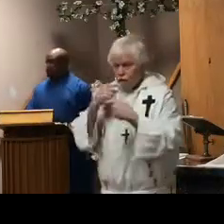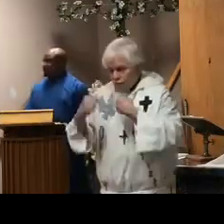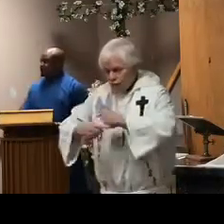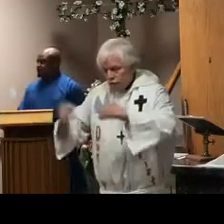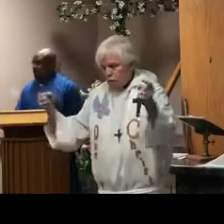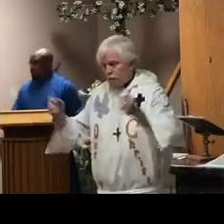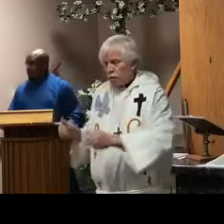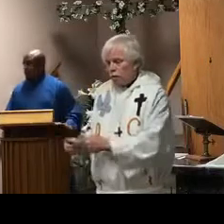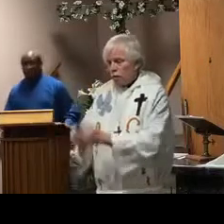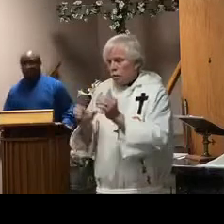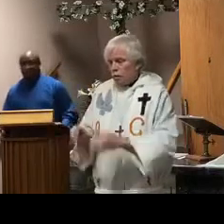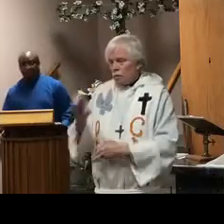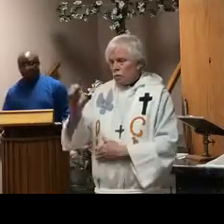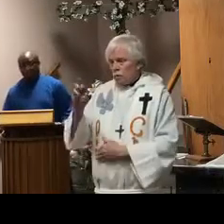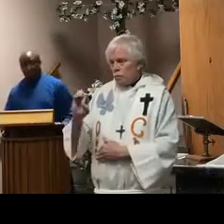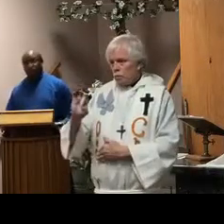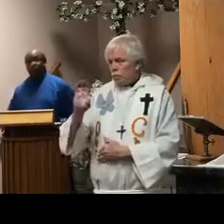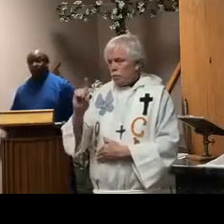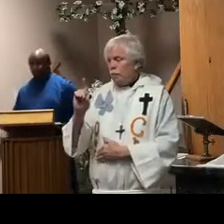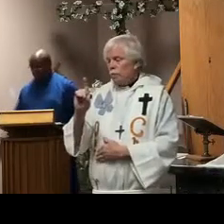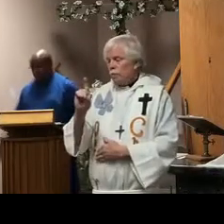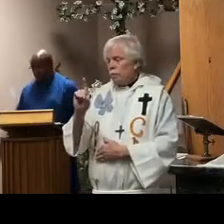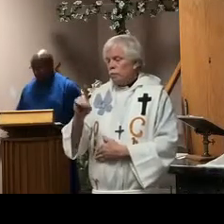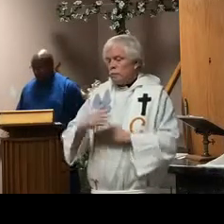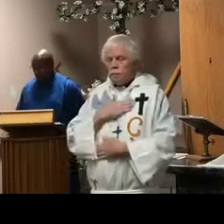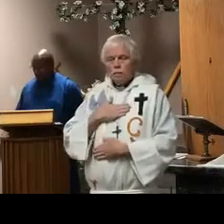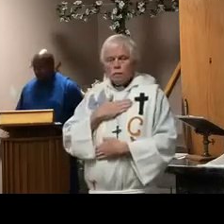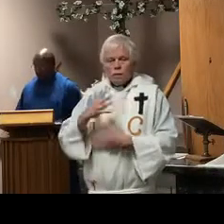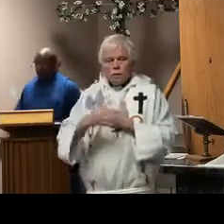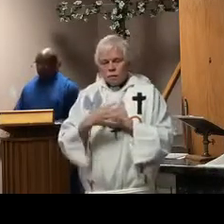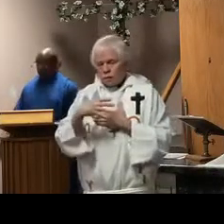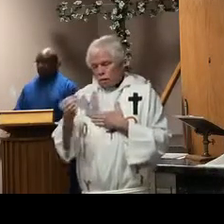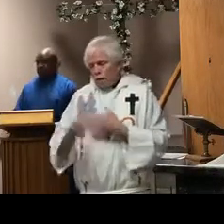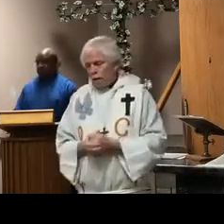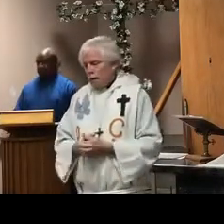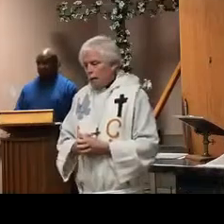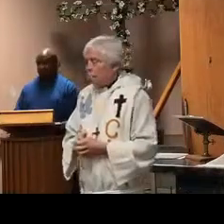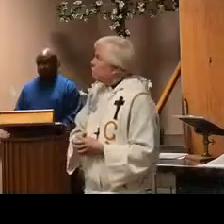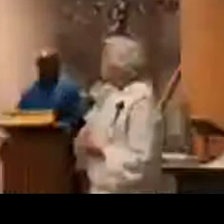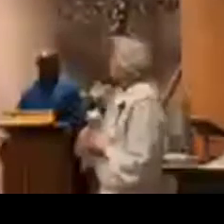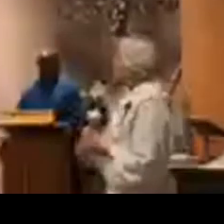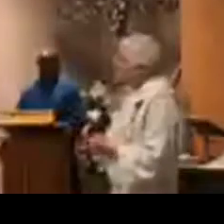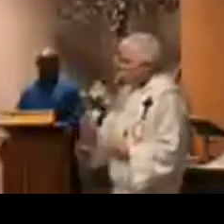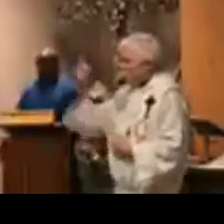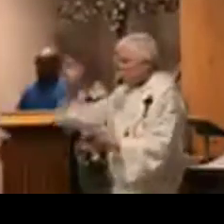We now announce our faith to our one true God using the words of the Apostles' Creed. Please copy.